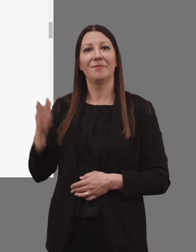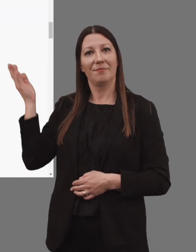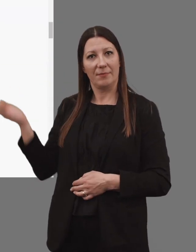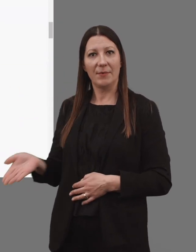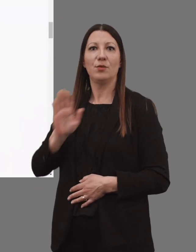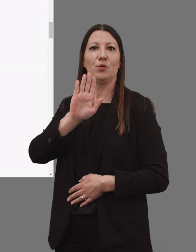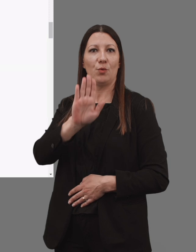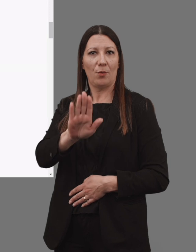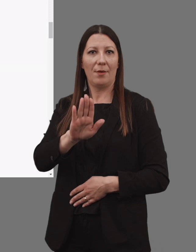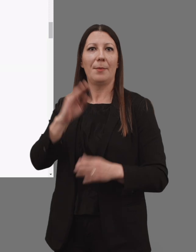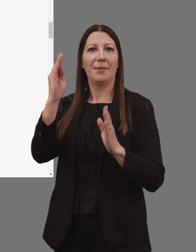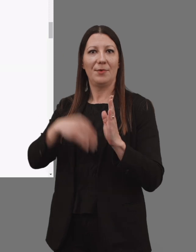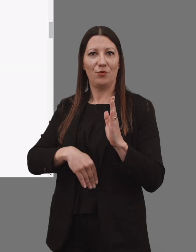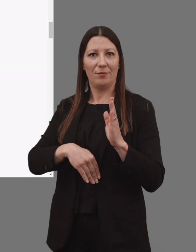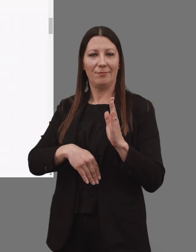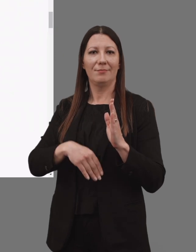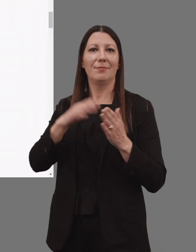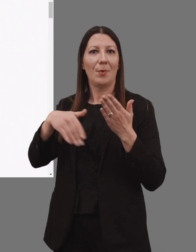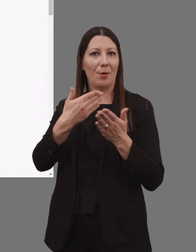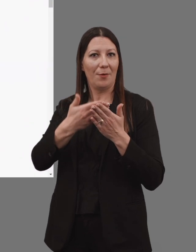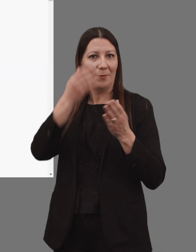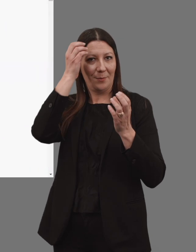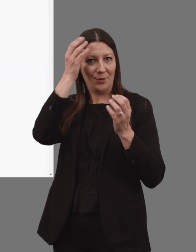application we submitted with all of our information.